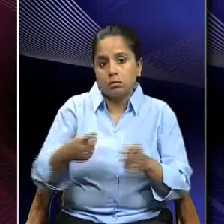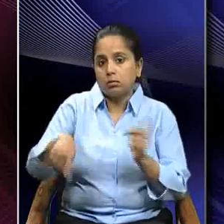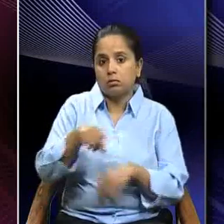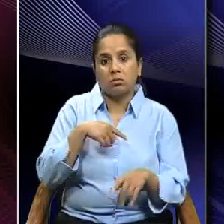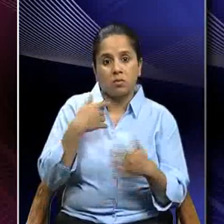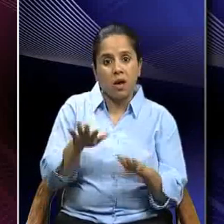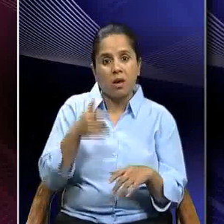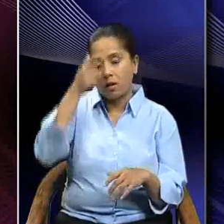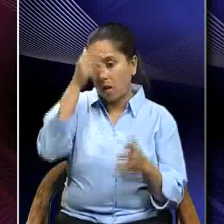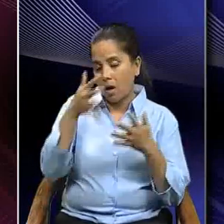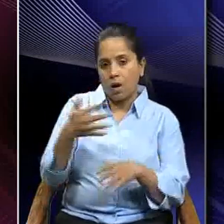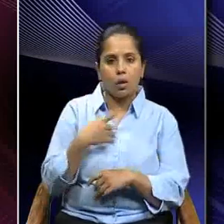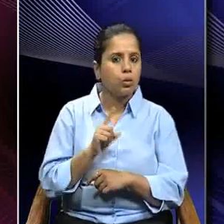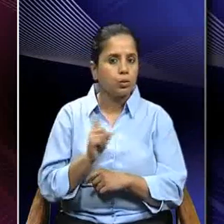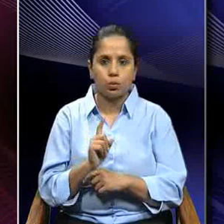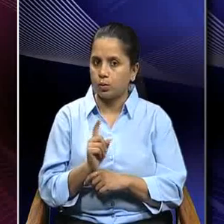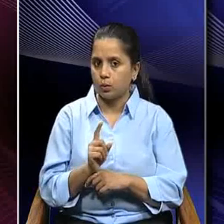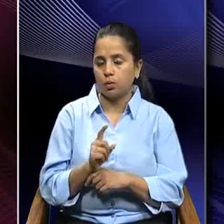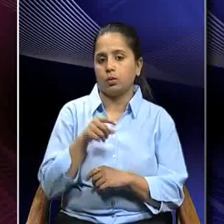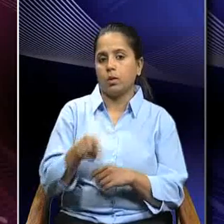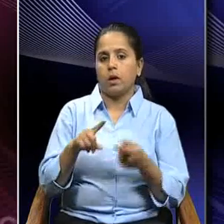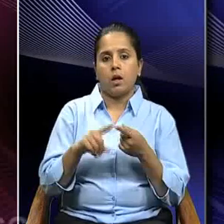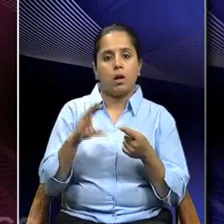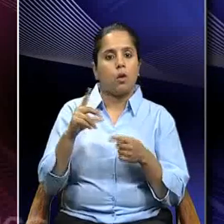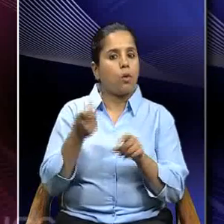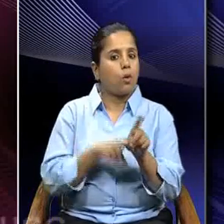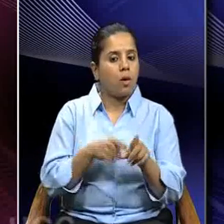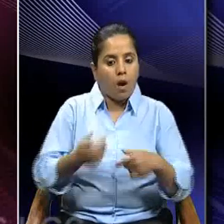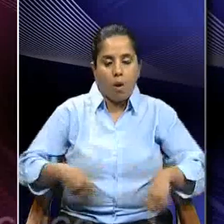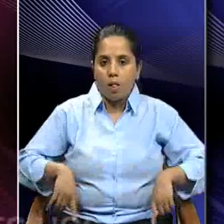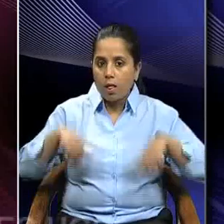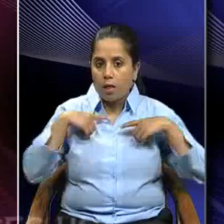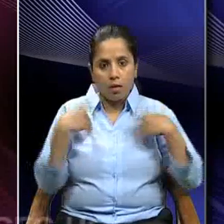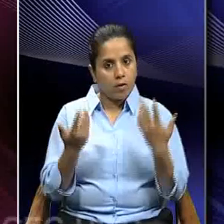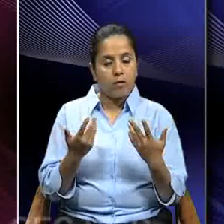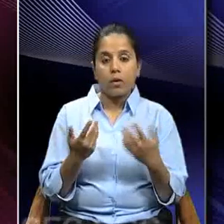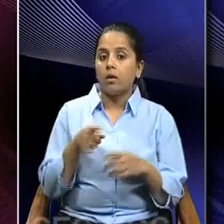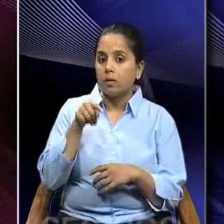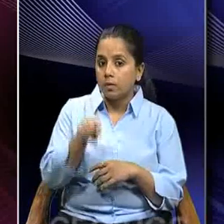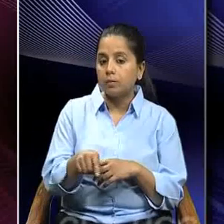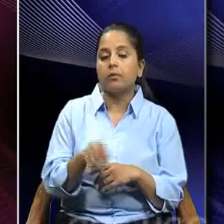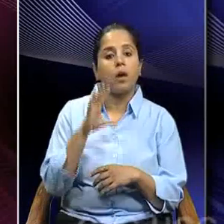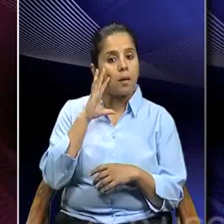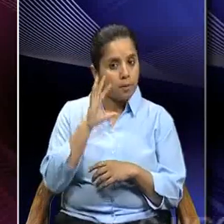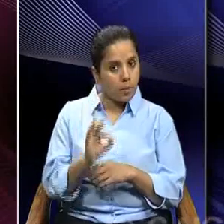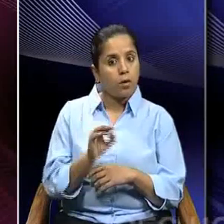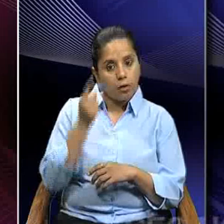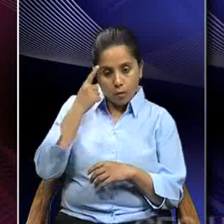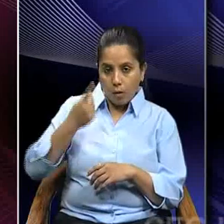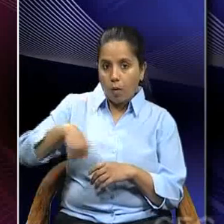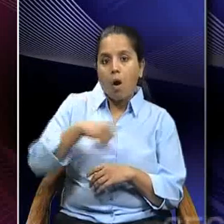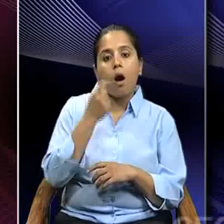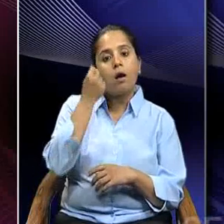cause any harm to the ecology in which we are living. So this is very much important for us to